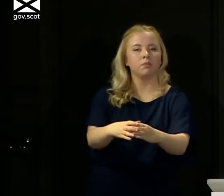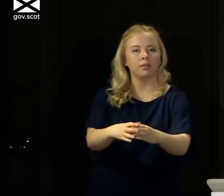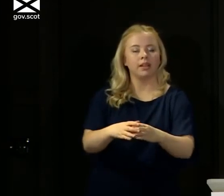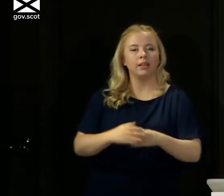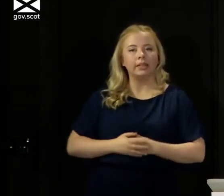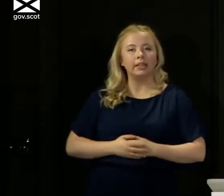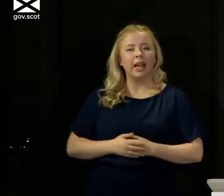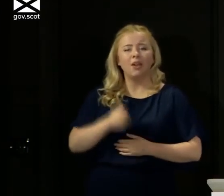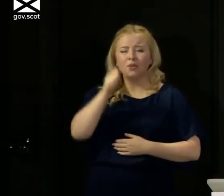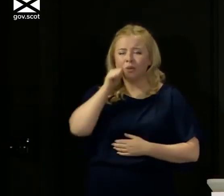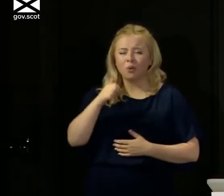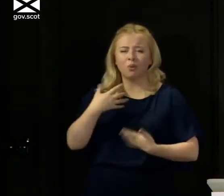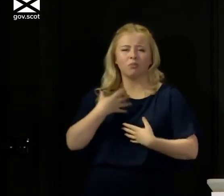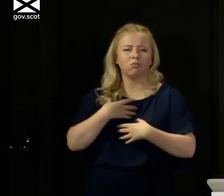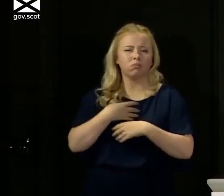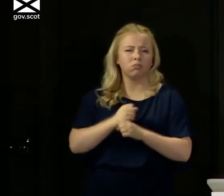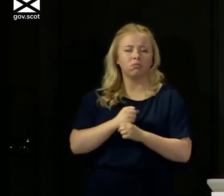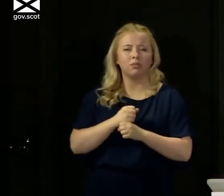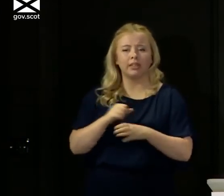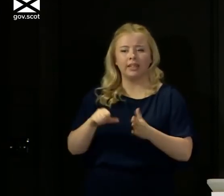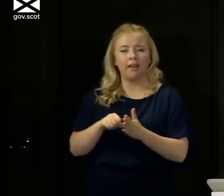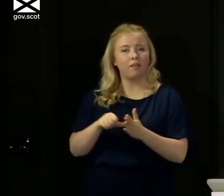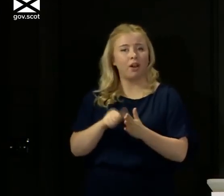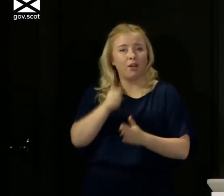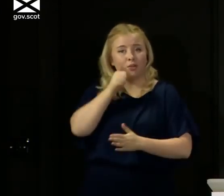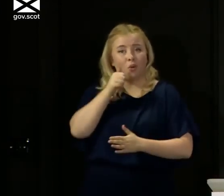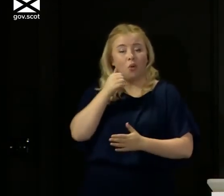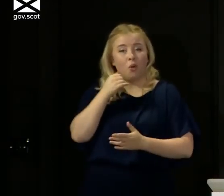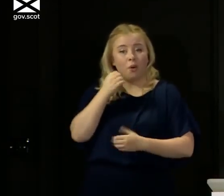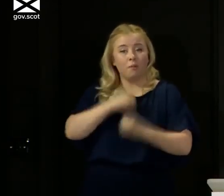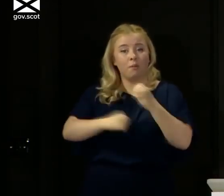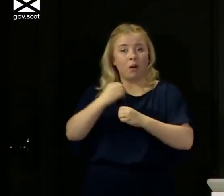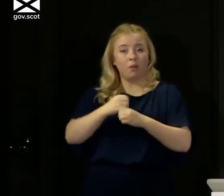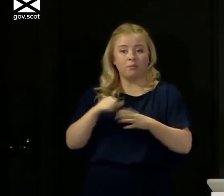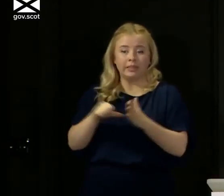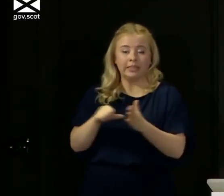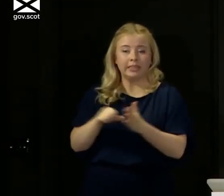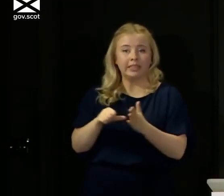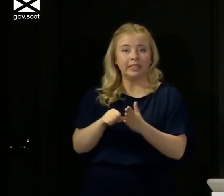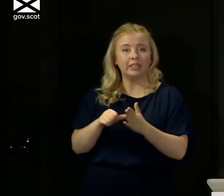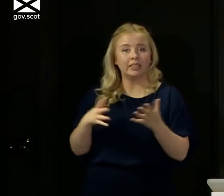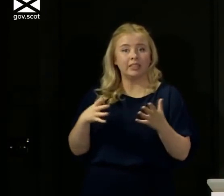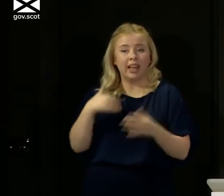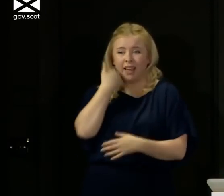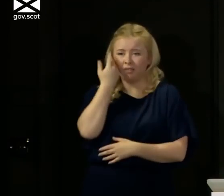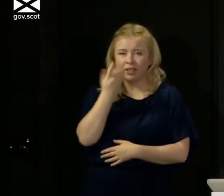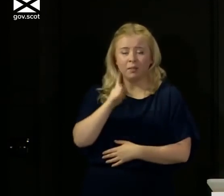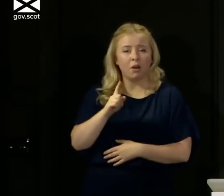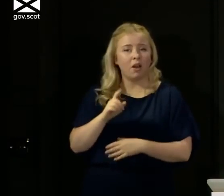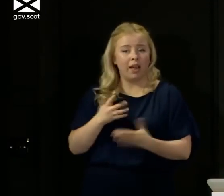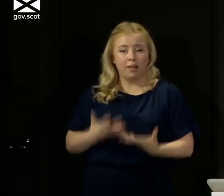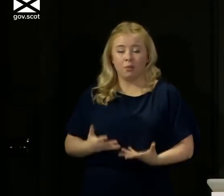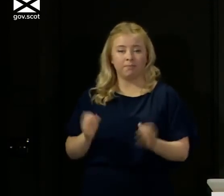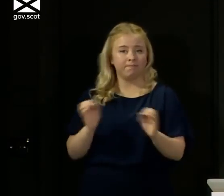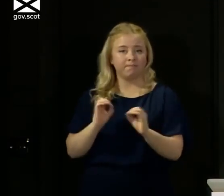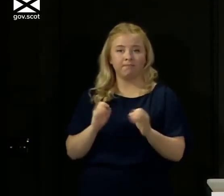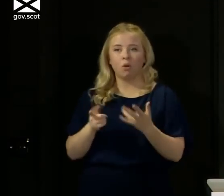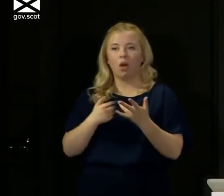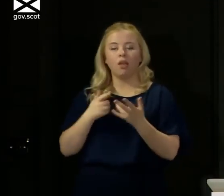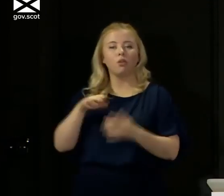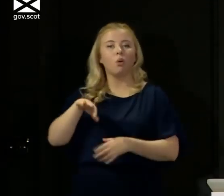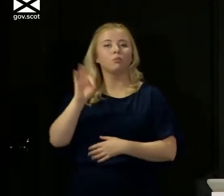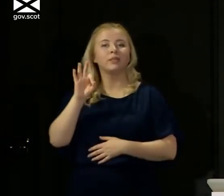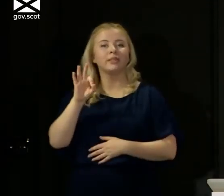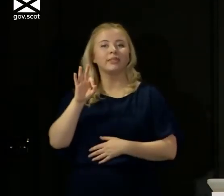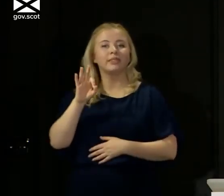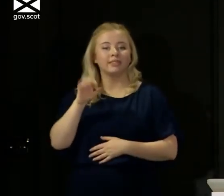and I know how difficult it is, and that gets more difficult, not less, with every day that passes. But there is no alternative right now other than